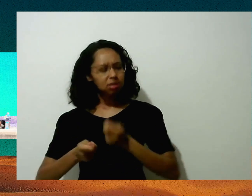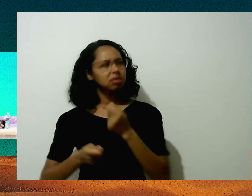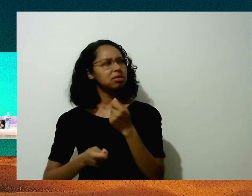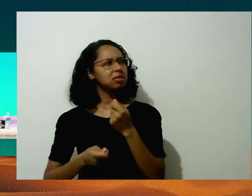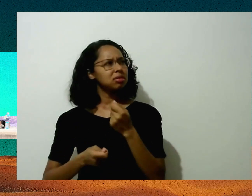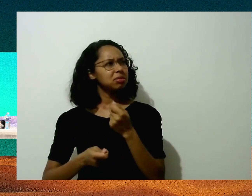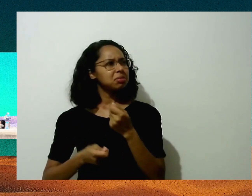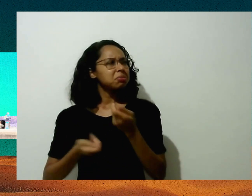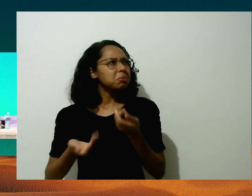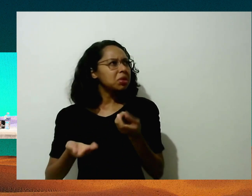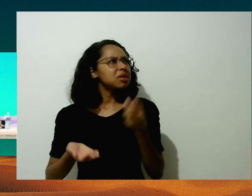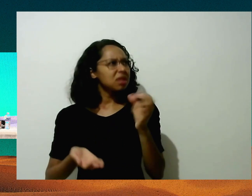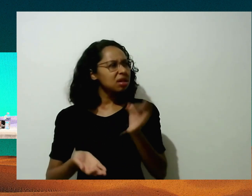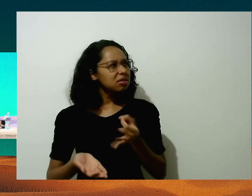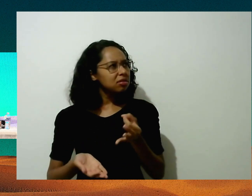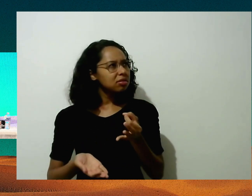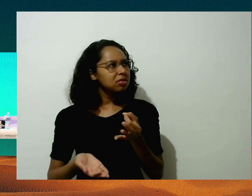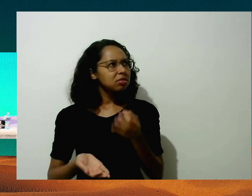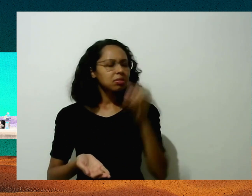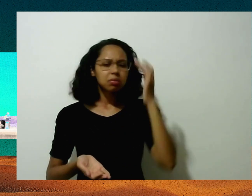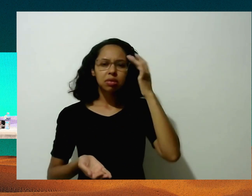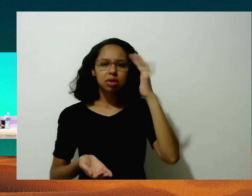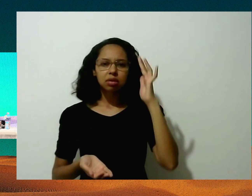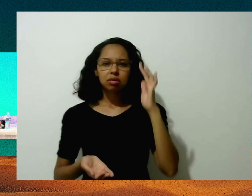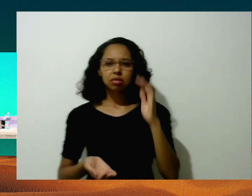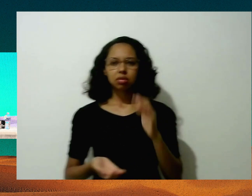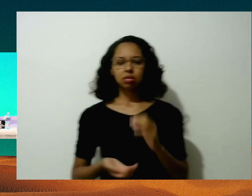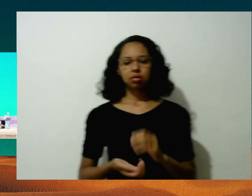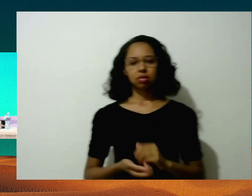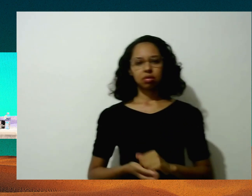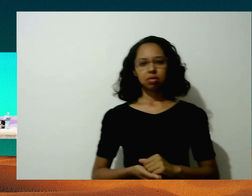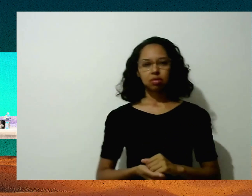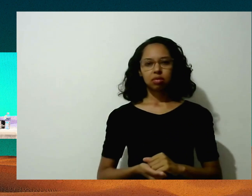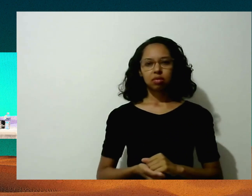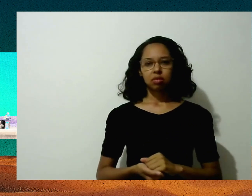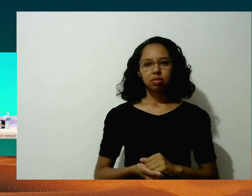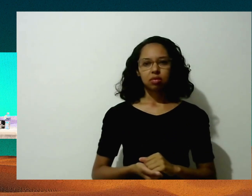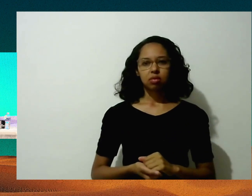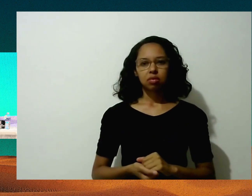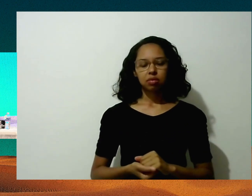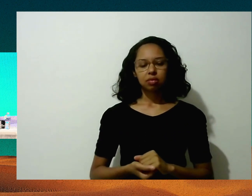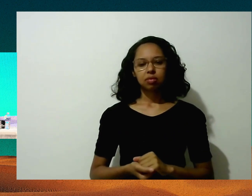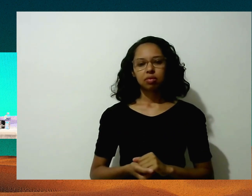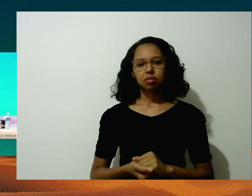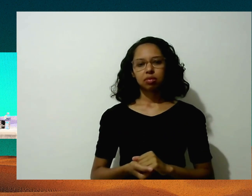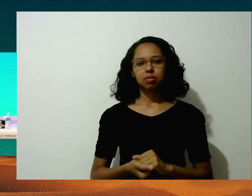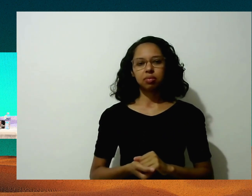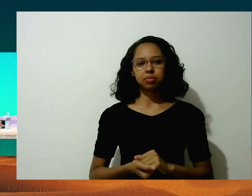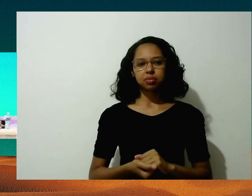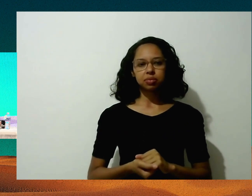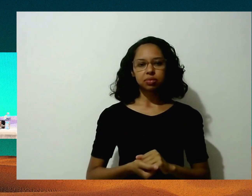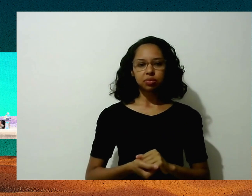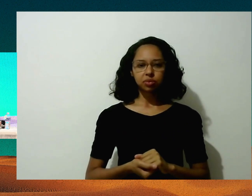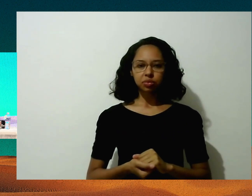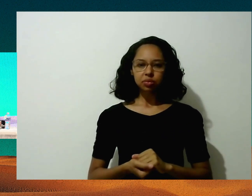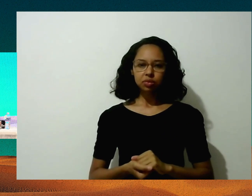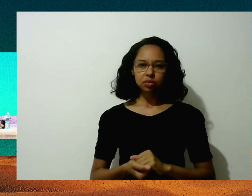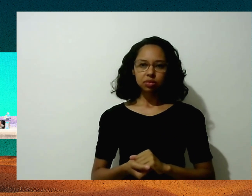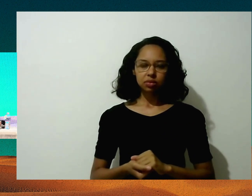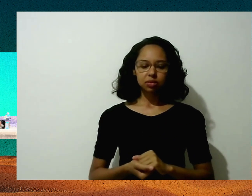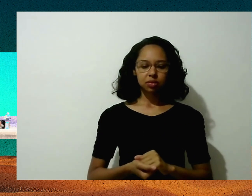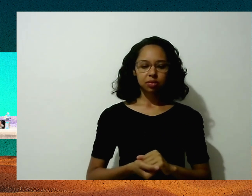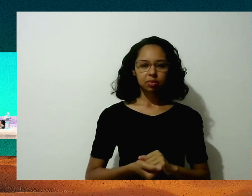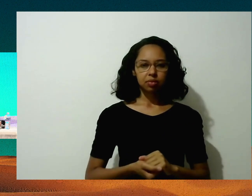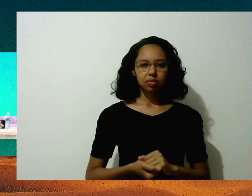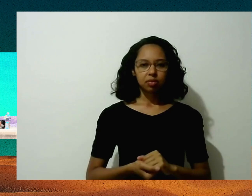to use all the capacity and gifts that God gave me to do God's work and administrate his church? O que Deus quer